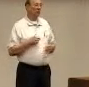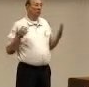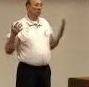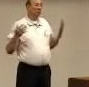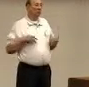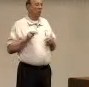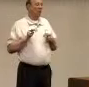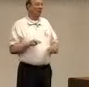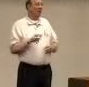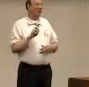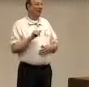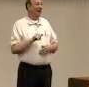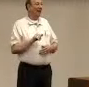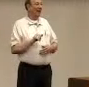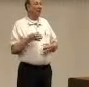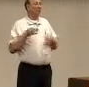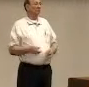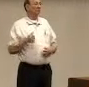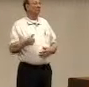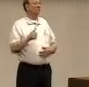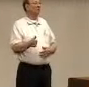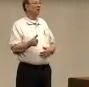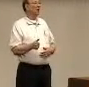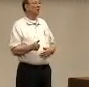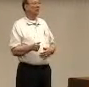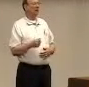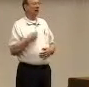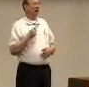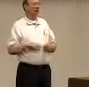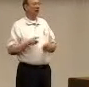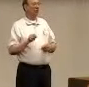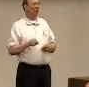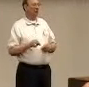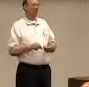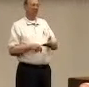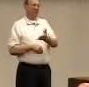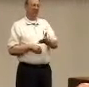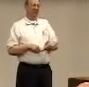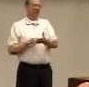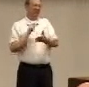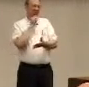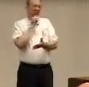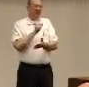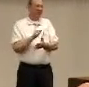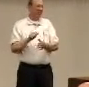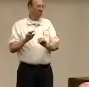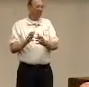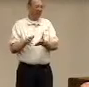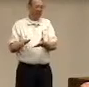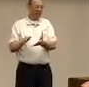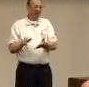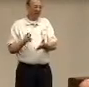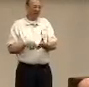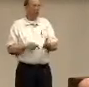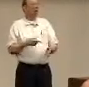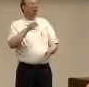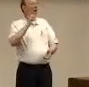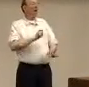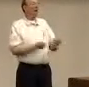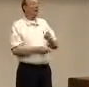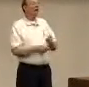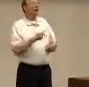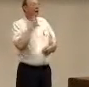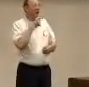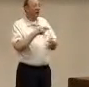a Christian. We just stayed back and we watched. And Danny made these decisions because he knew God fully. God